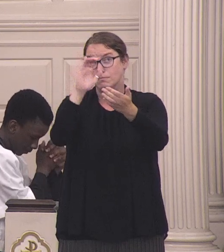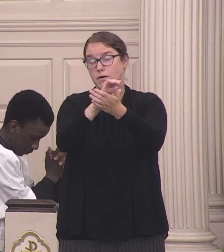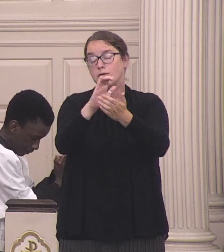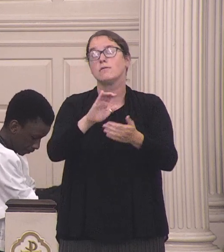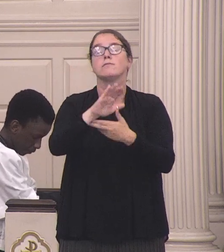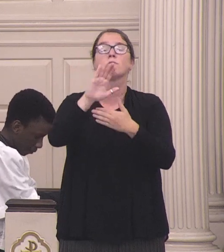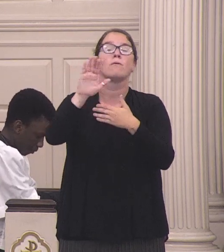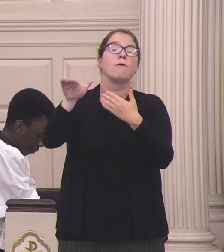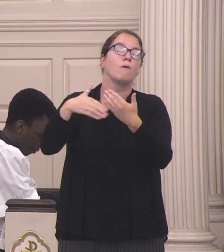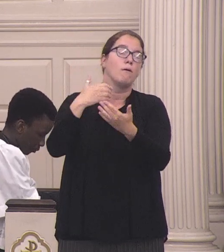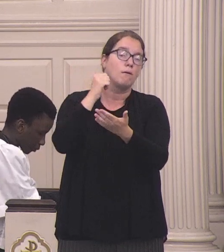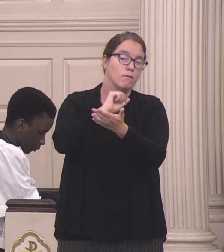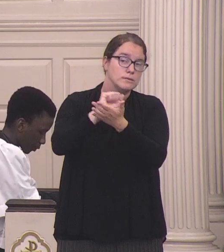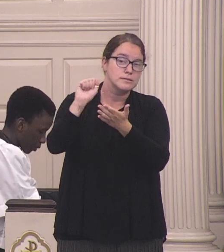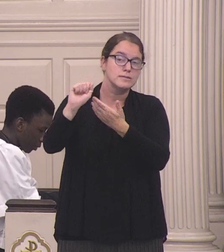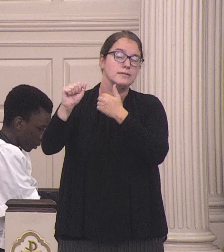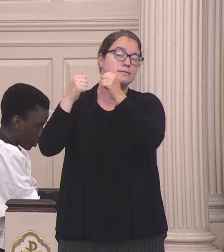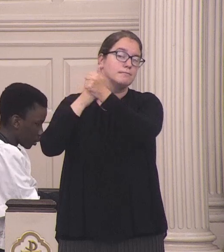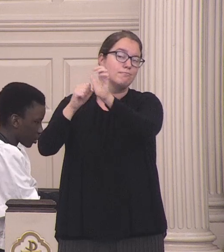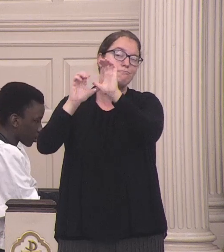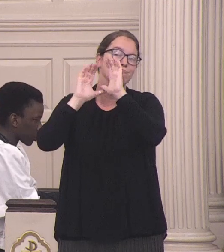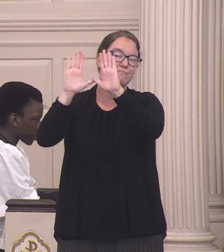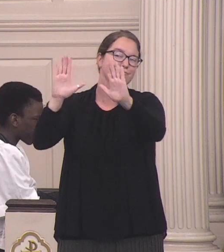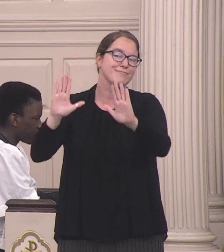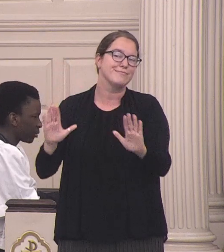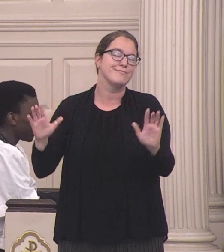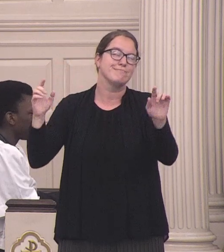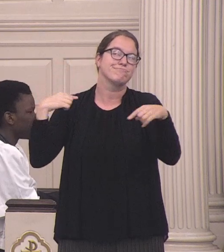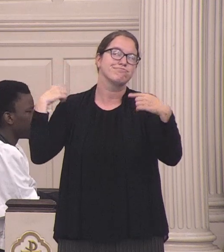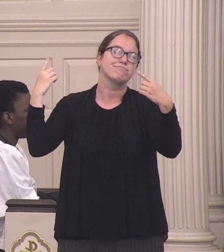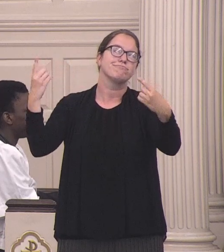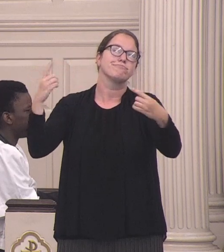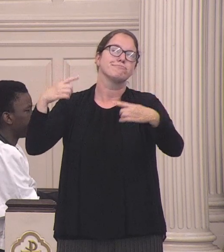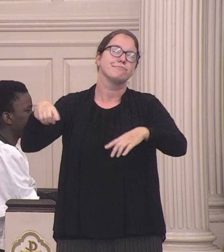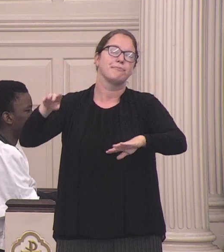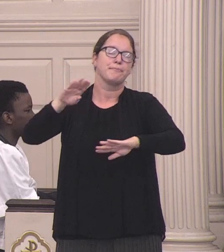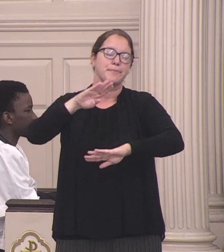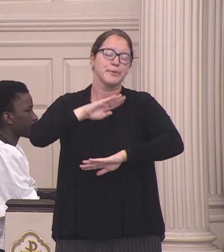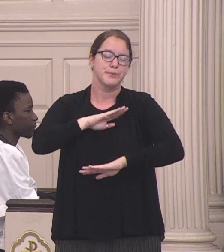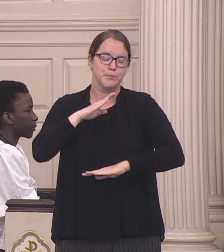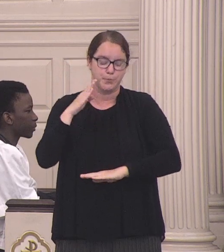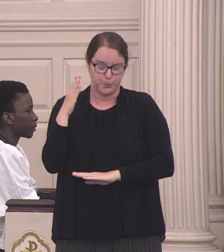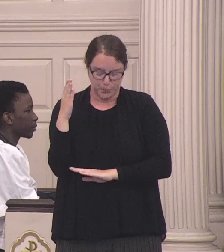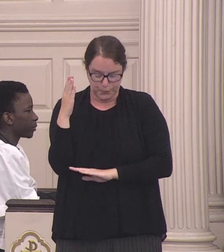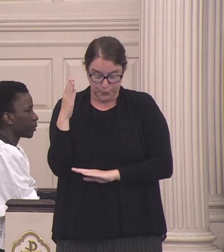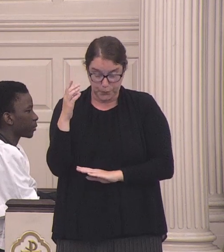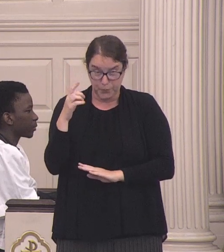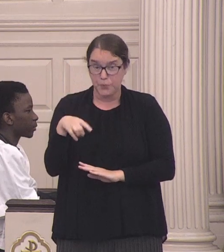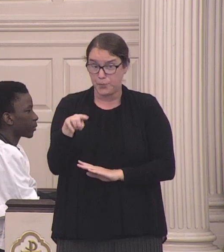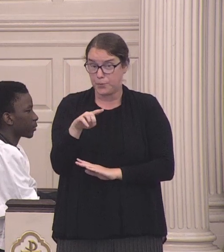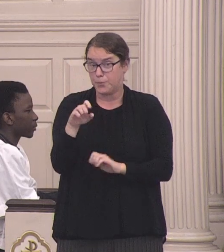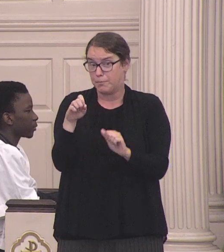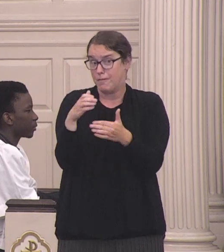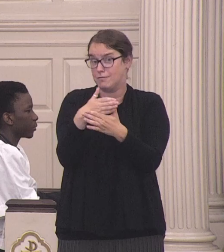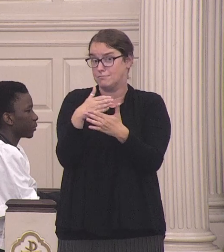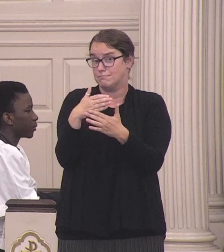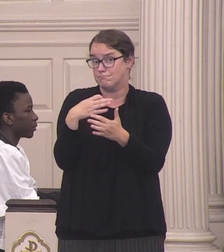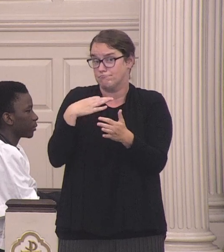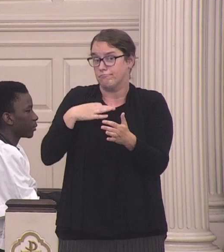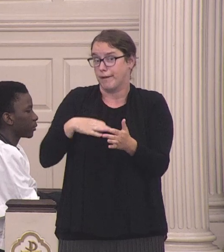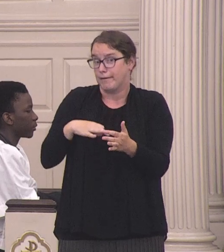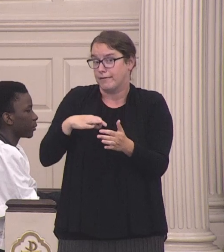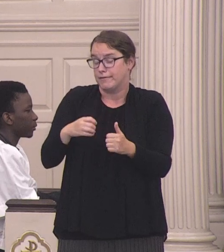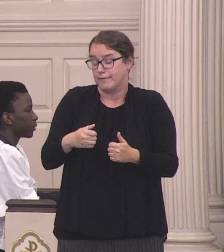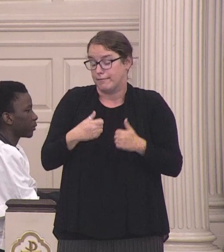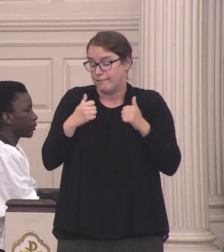apostles and all the saints who have pleased you throughout the ages, we may merit to be coheirs to eternal life